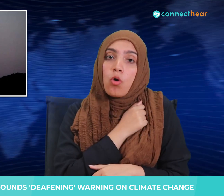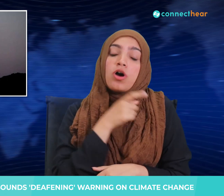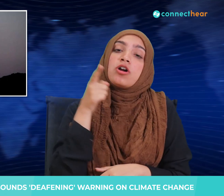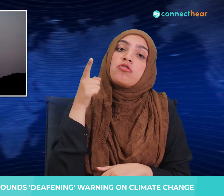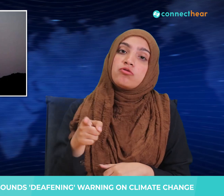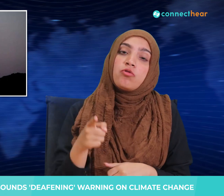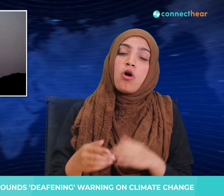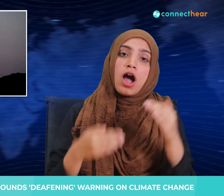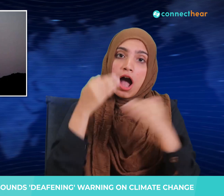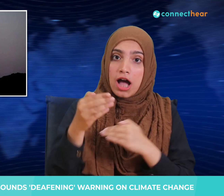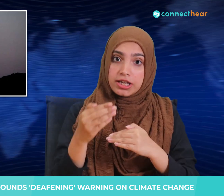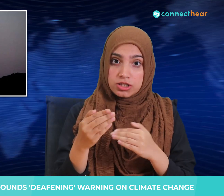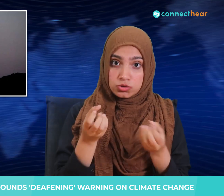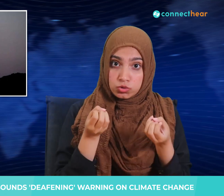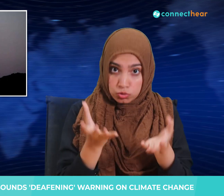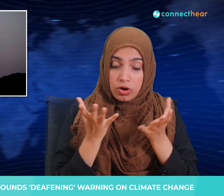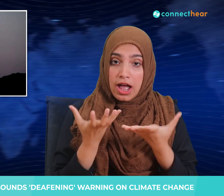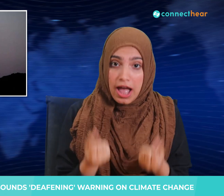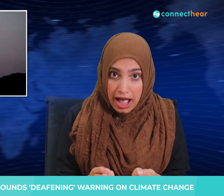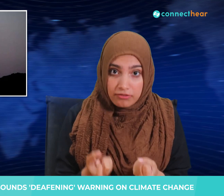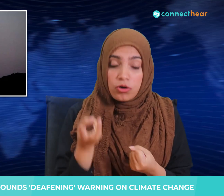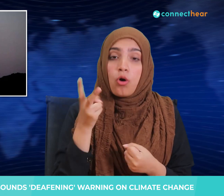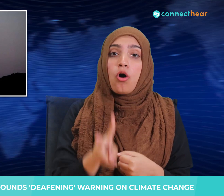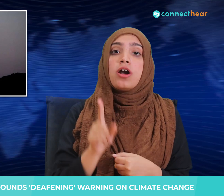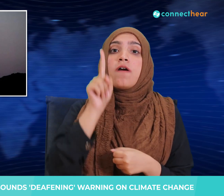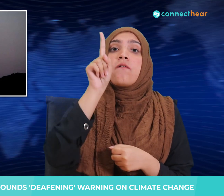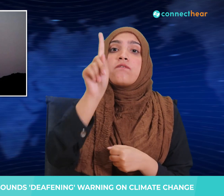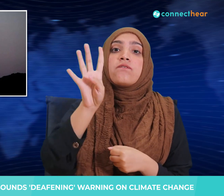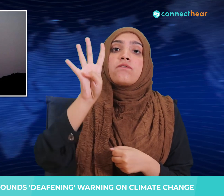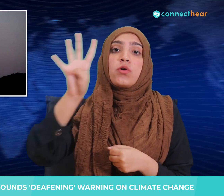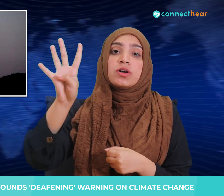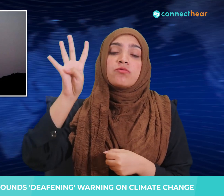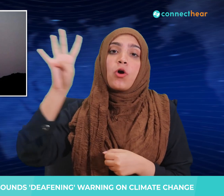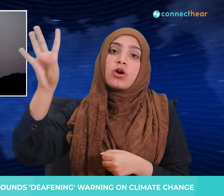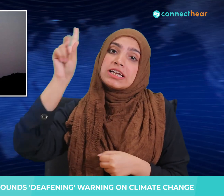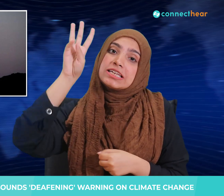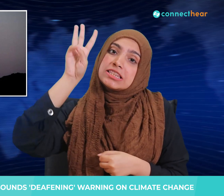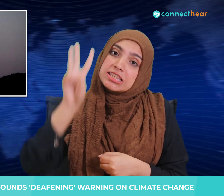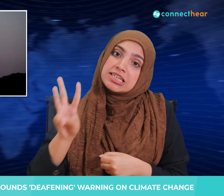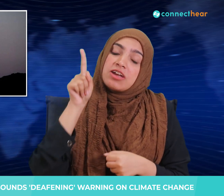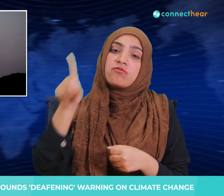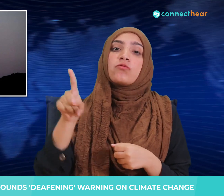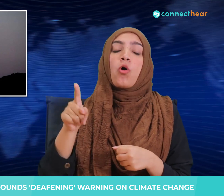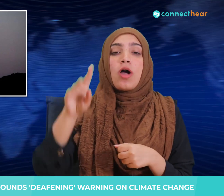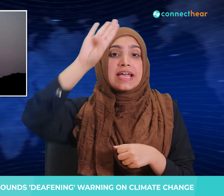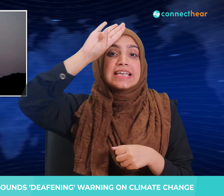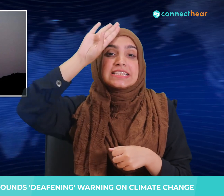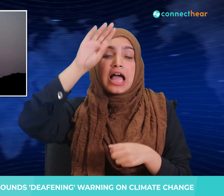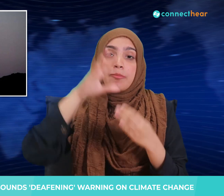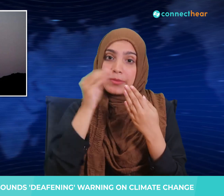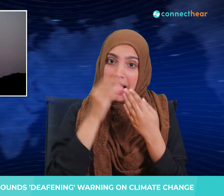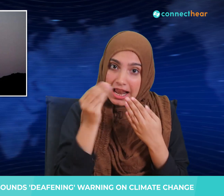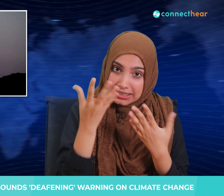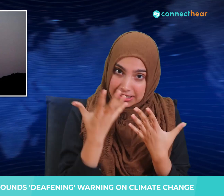first day of Hijri year 1443 according to the Islamic calendar, will be observed on Tuesday, August